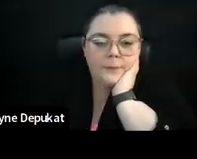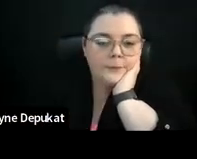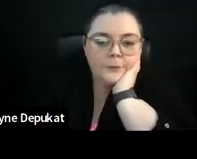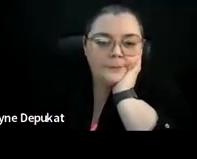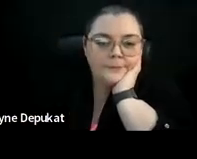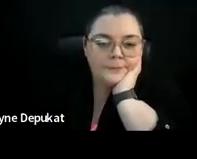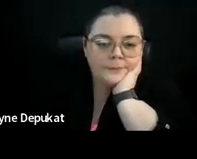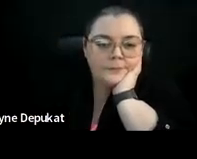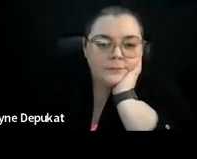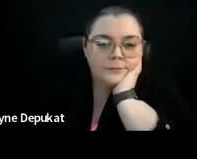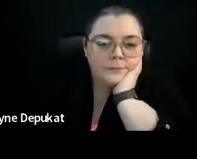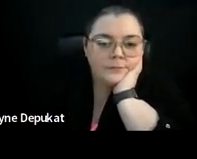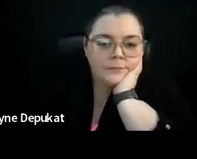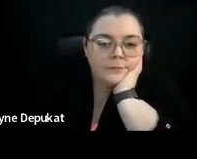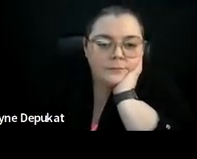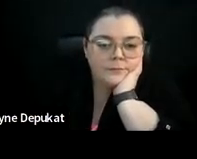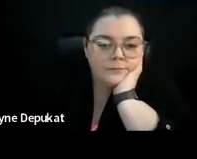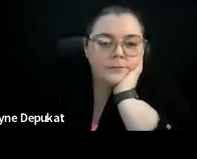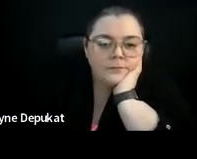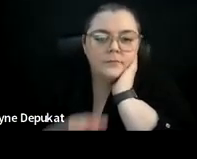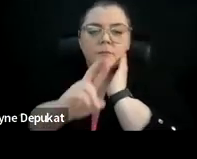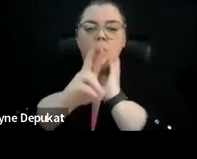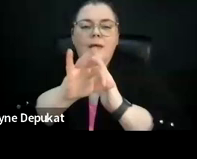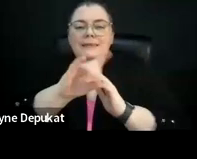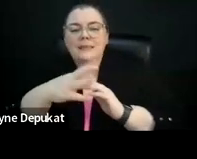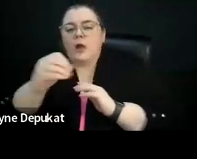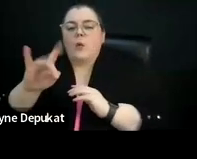Oh, and Osel. I think it was Osel. Oh, maybe Margaret Malloy.